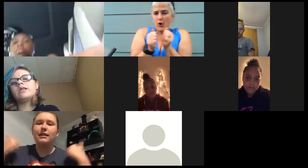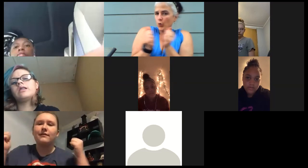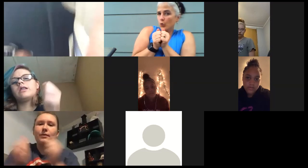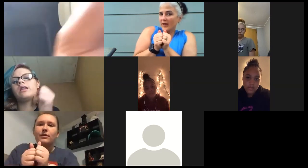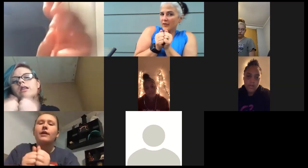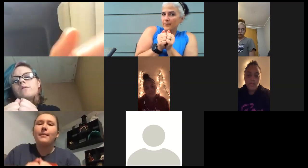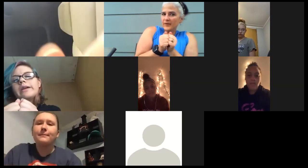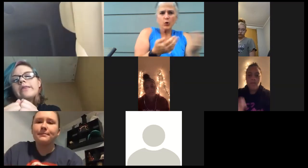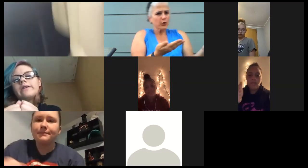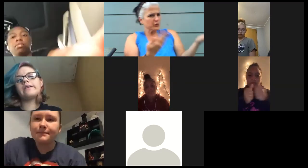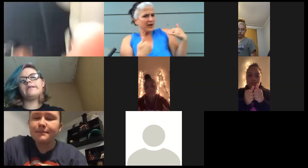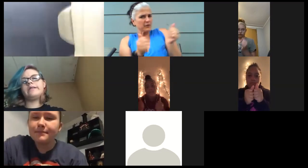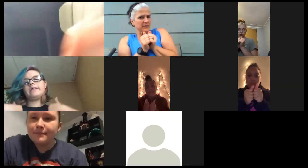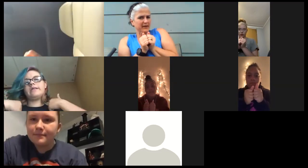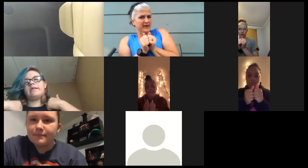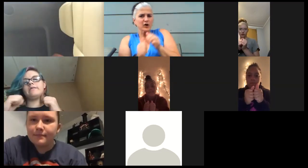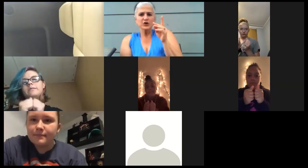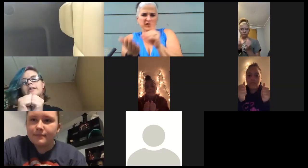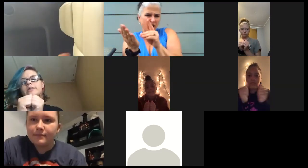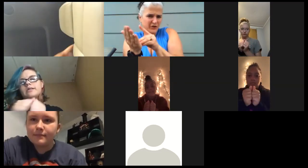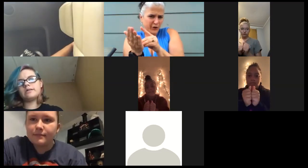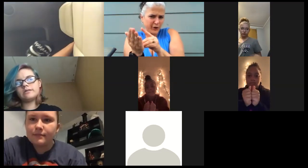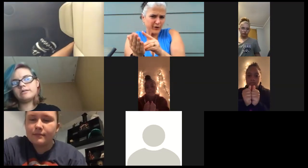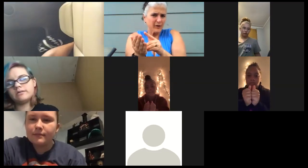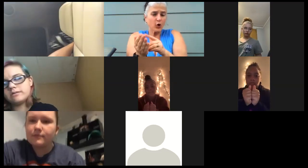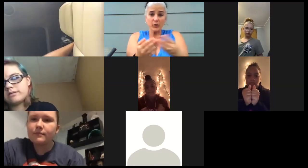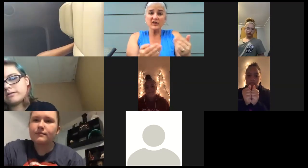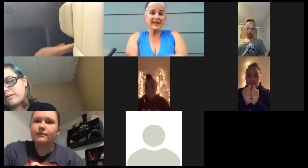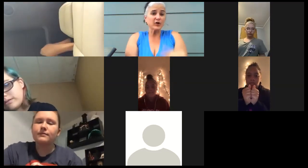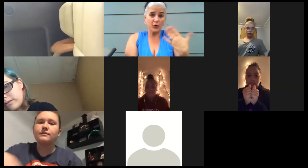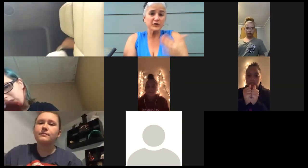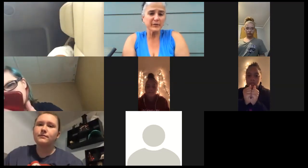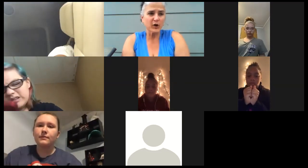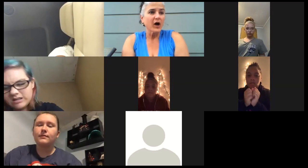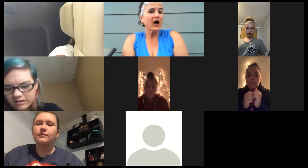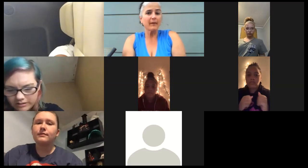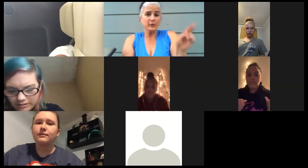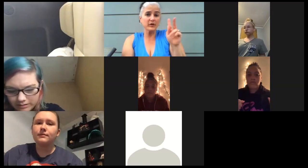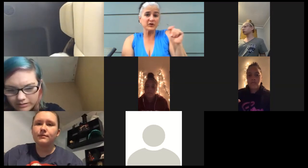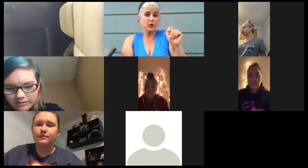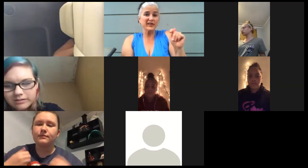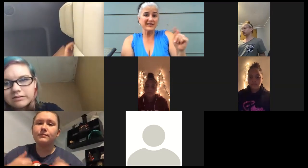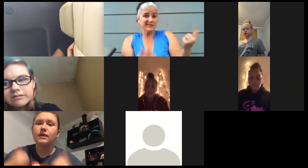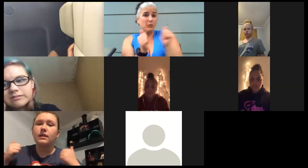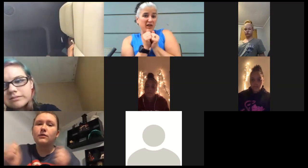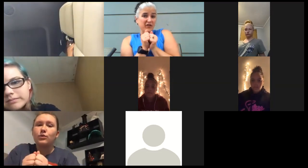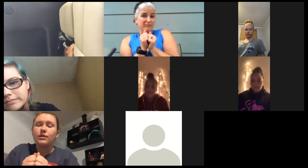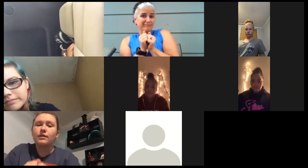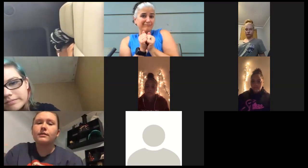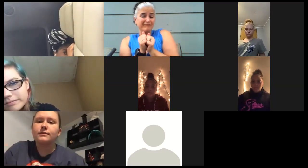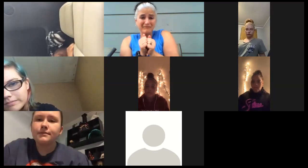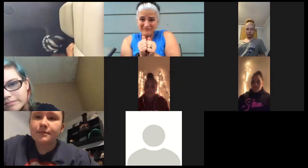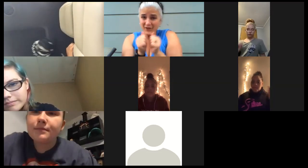With. Will you come with me to the doctor? Or we like girls? What do we do? I'm going to the toilet. Come